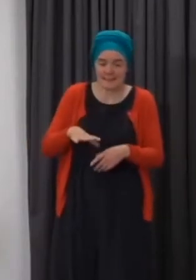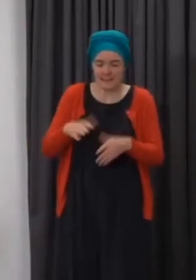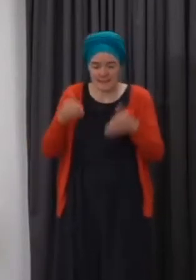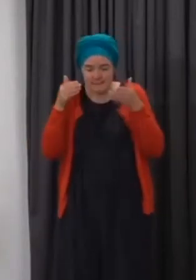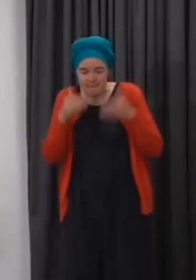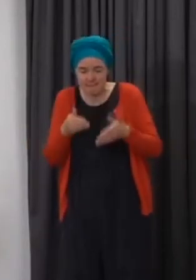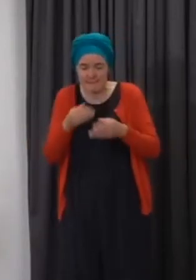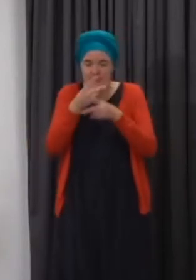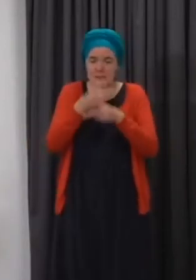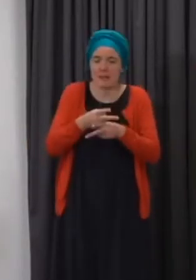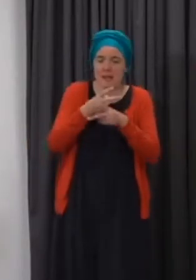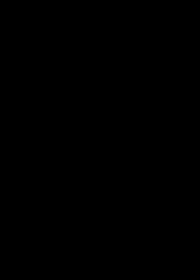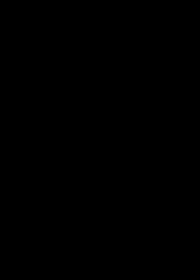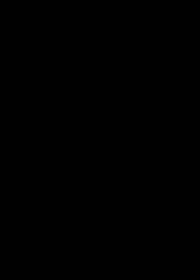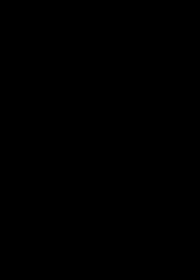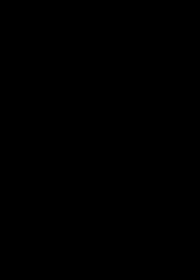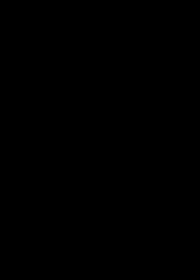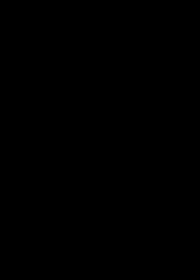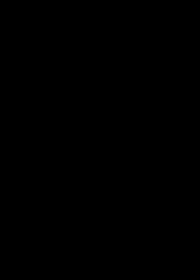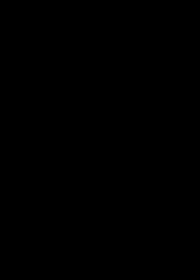available capacity. At this